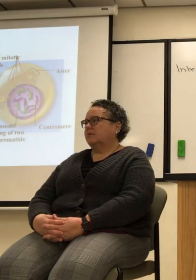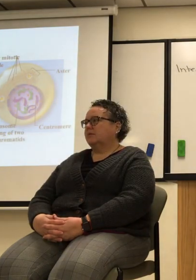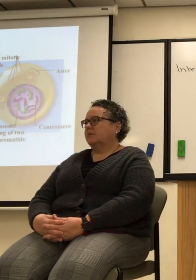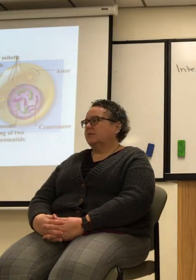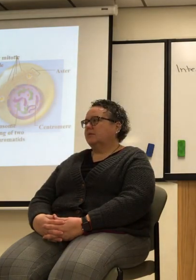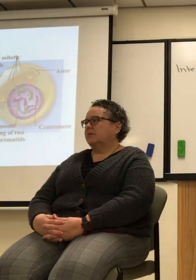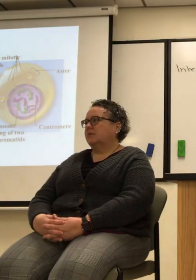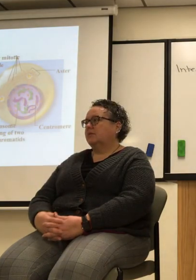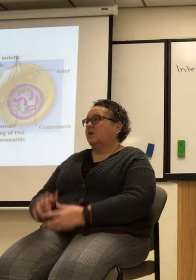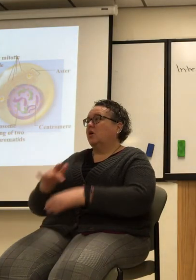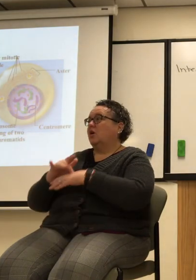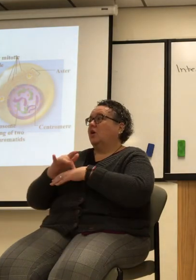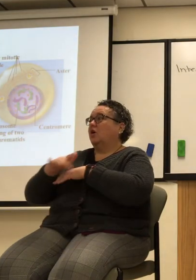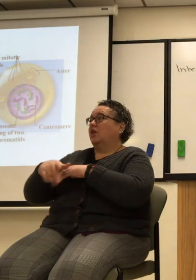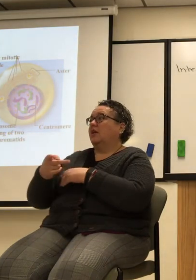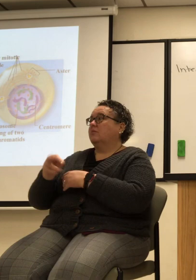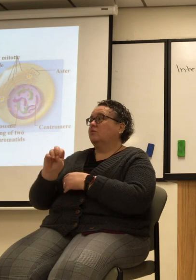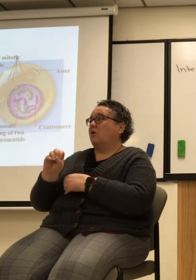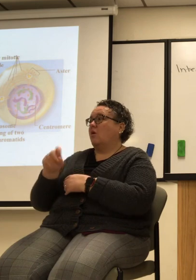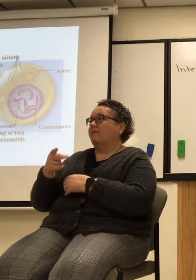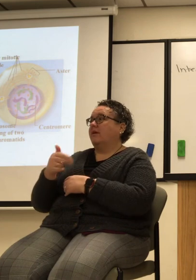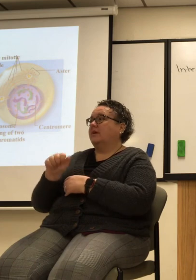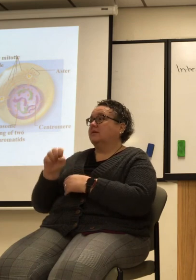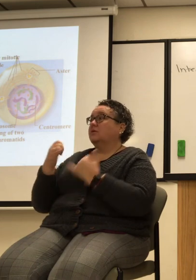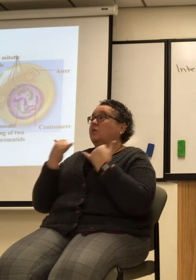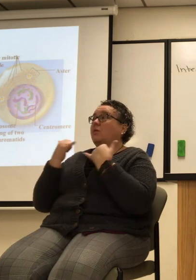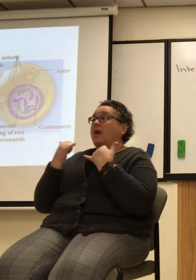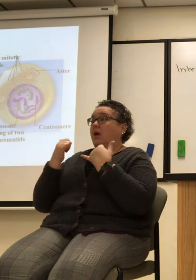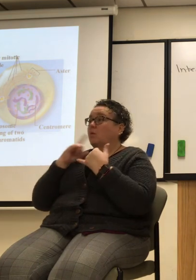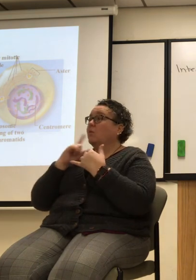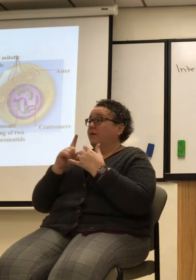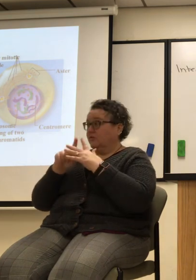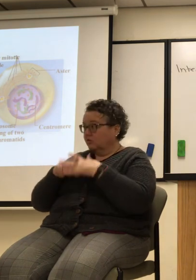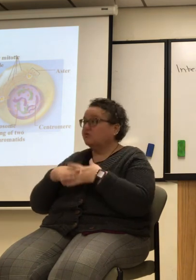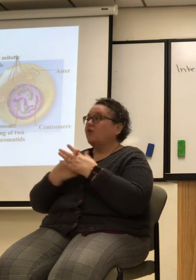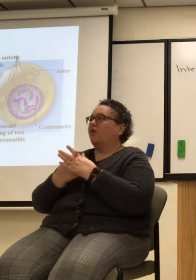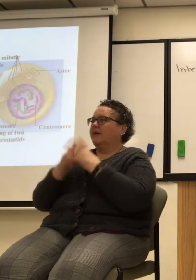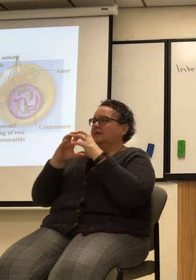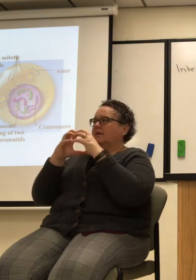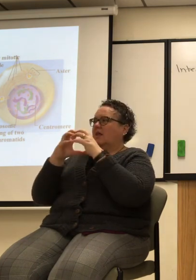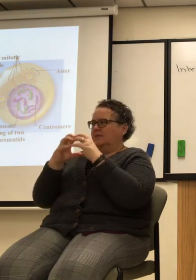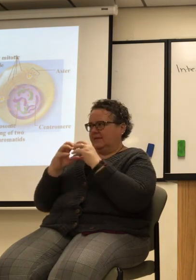Early prophase. So we've actually entered cell division, okay, officially.